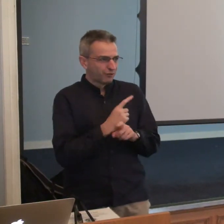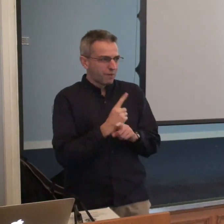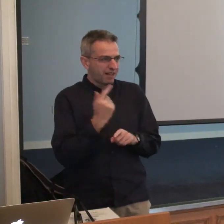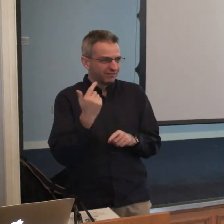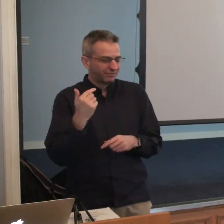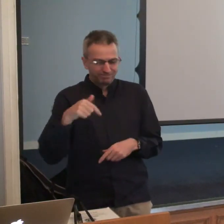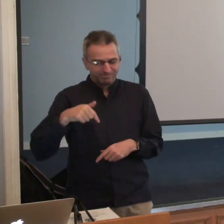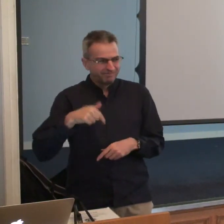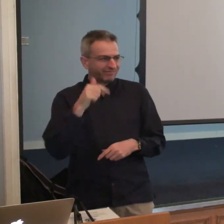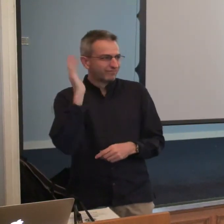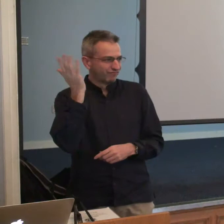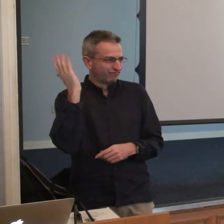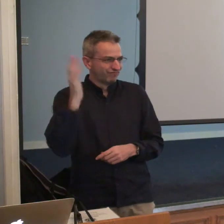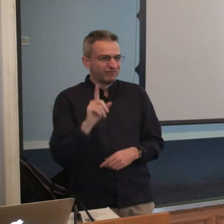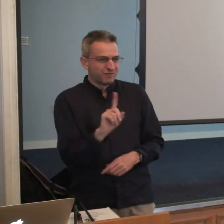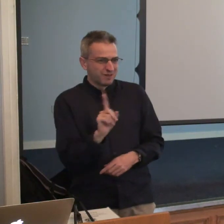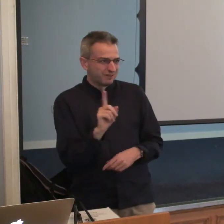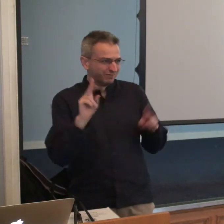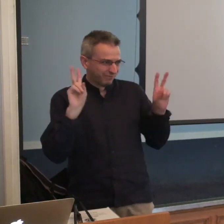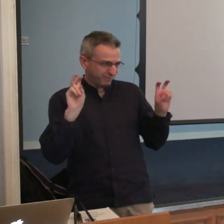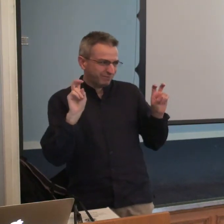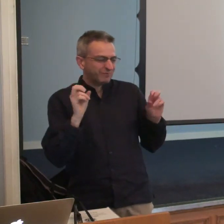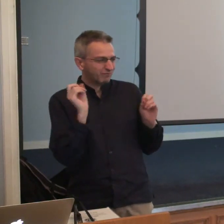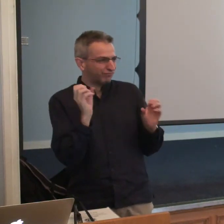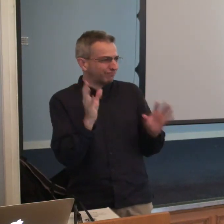about myself and give you some background before I actually start the lecture proper.